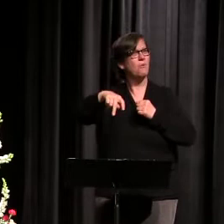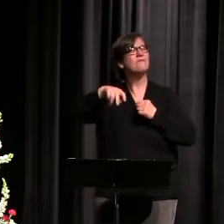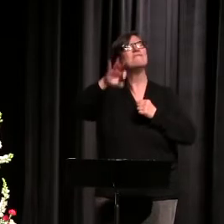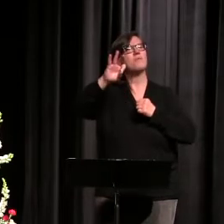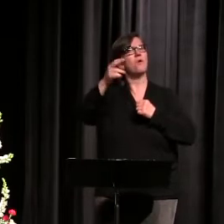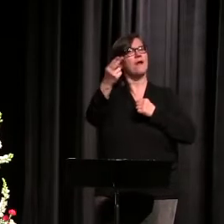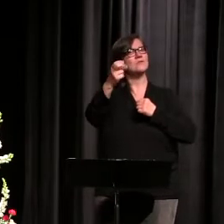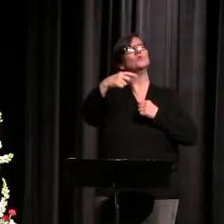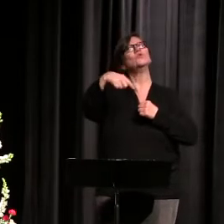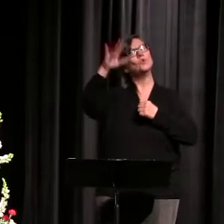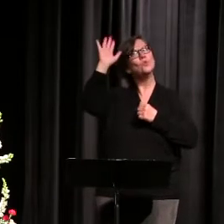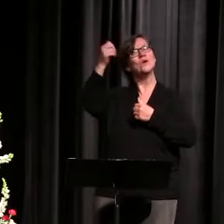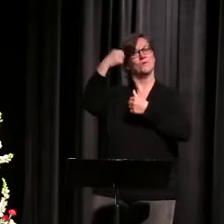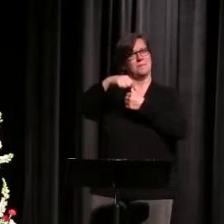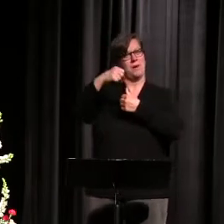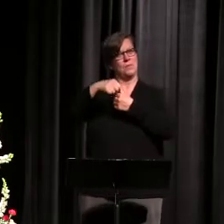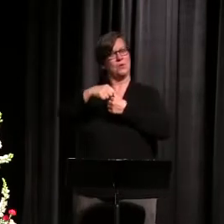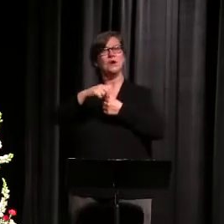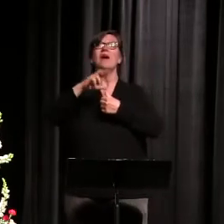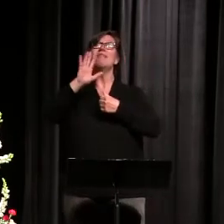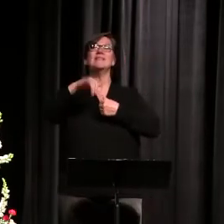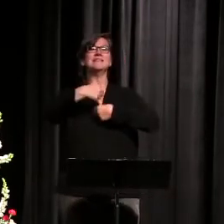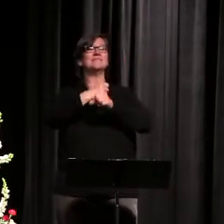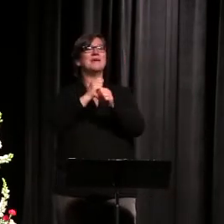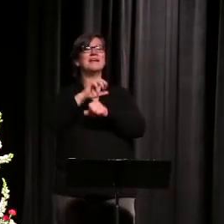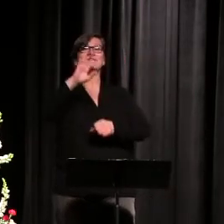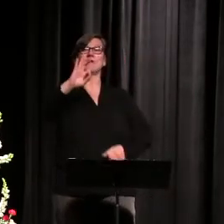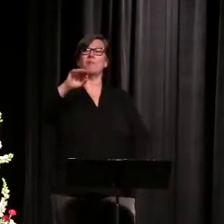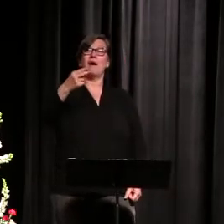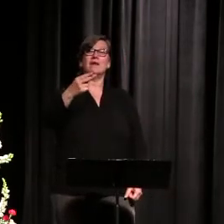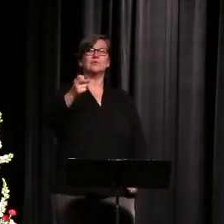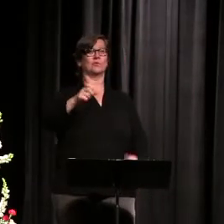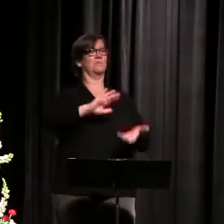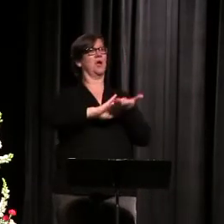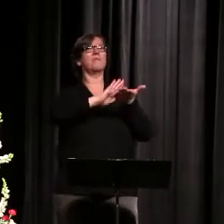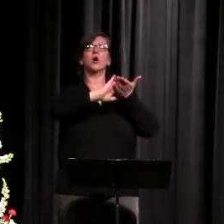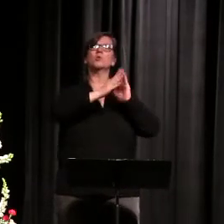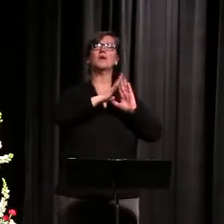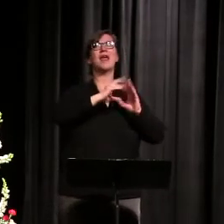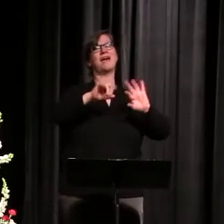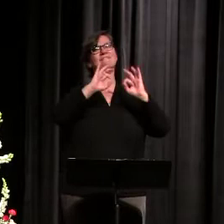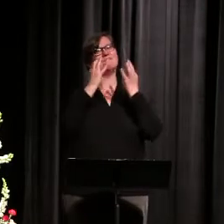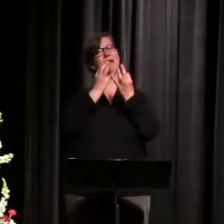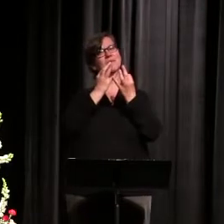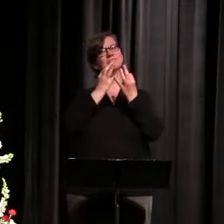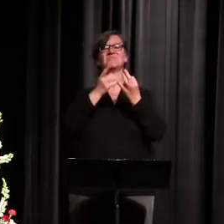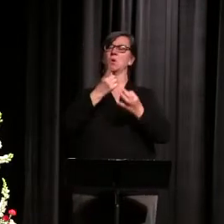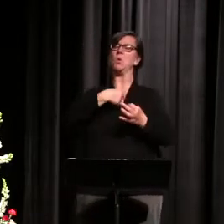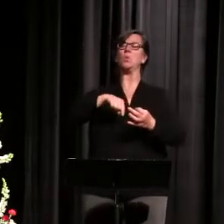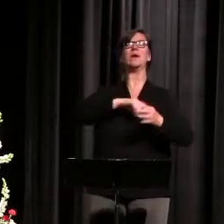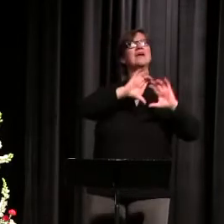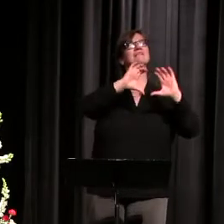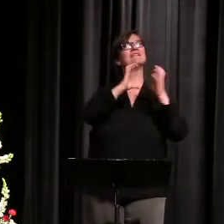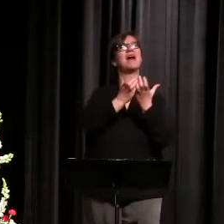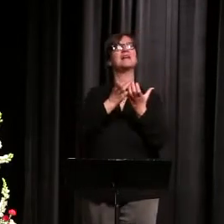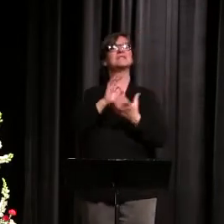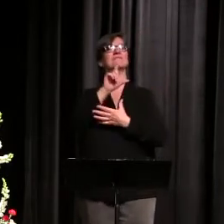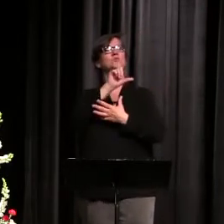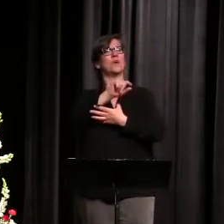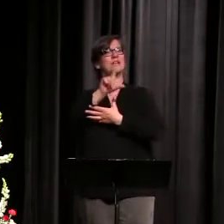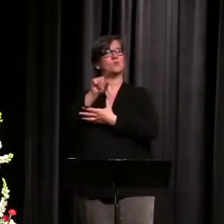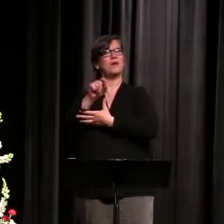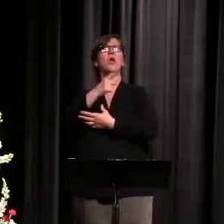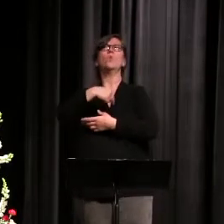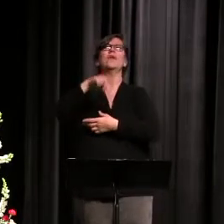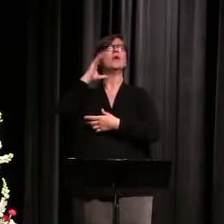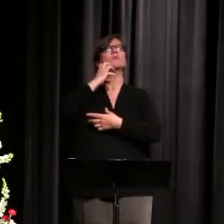just a school, but a community and a family. And we, the class of 2020, will cherish these memories even more than